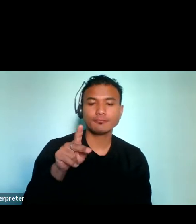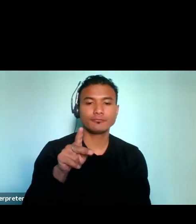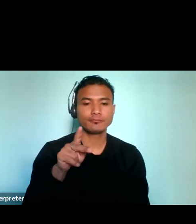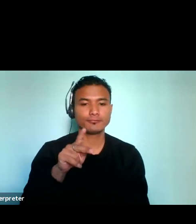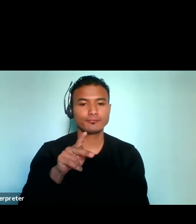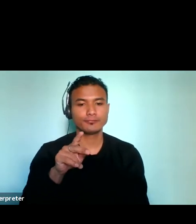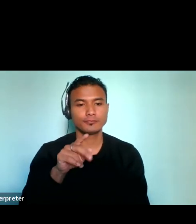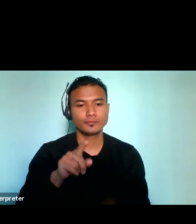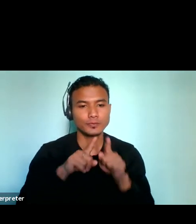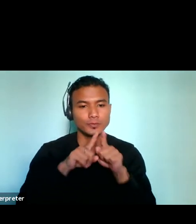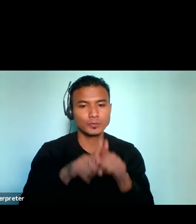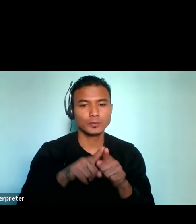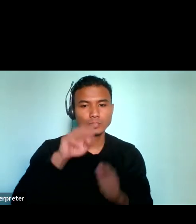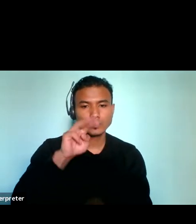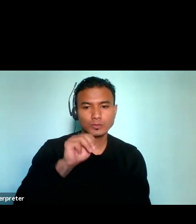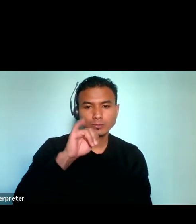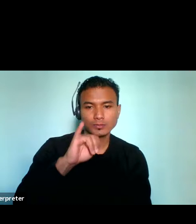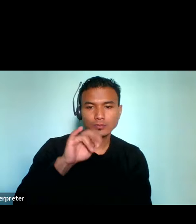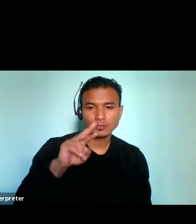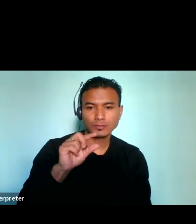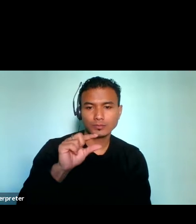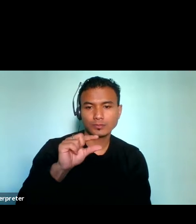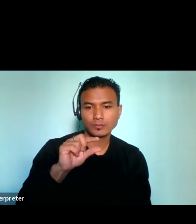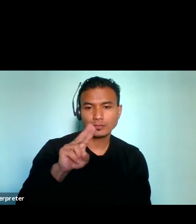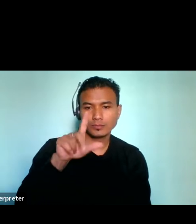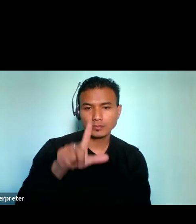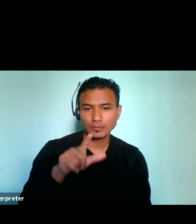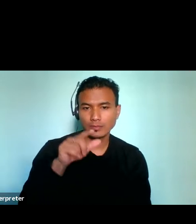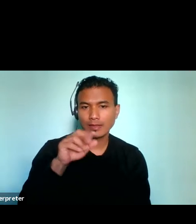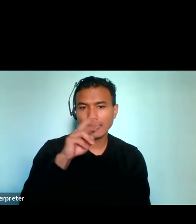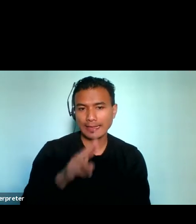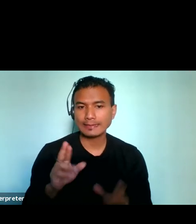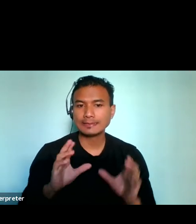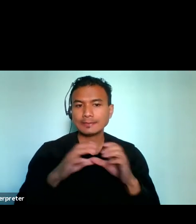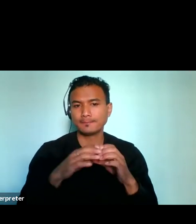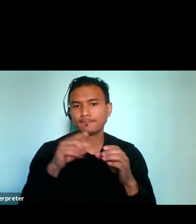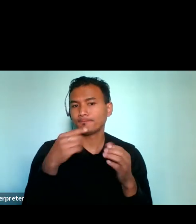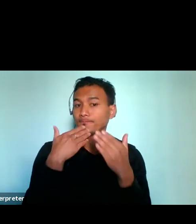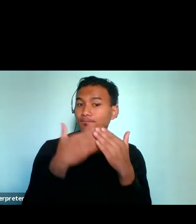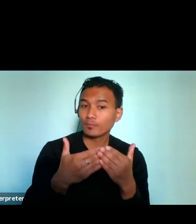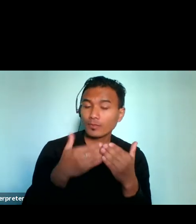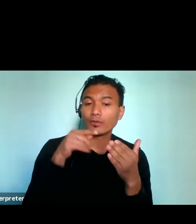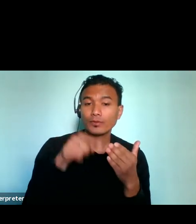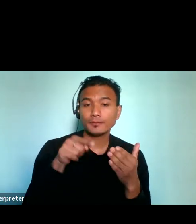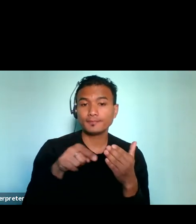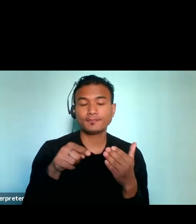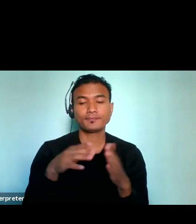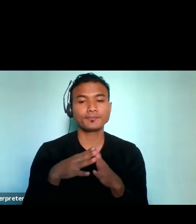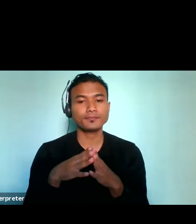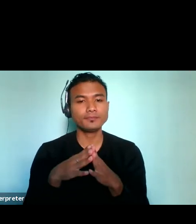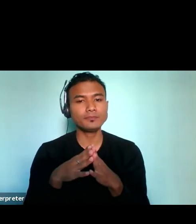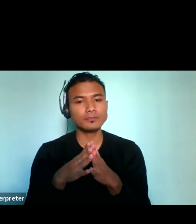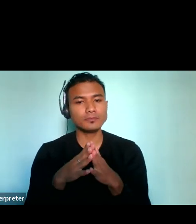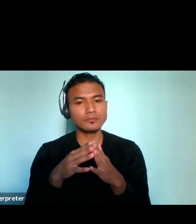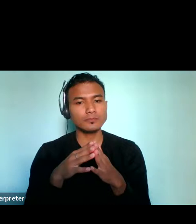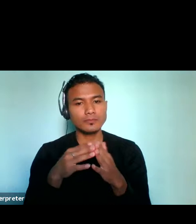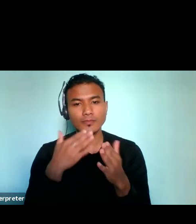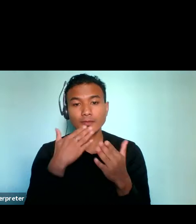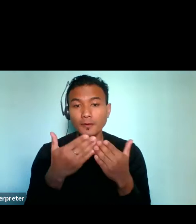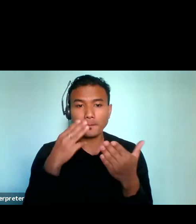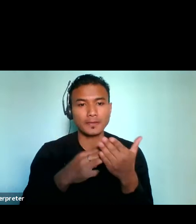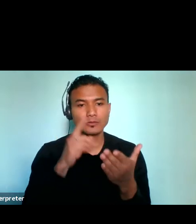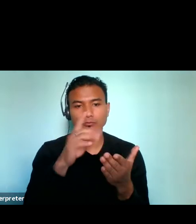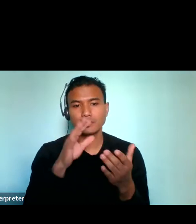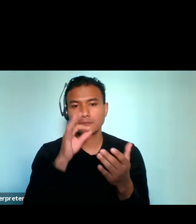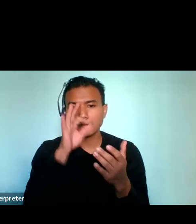alongside Mergul and her team. So thank you. And this is not just a polite thank you, but it's a real thank